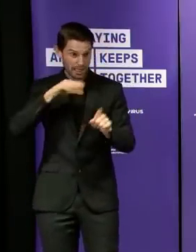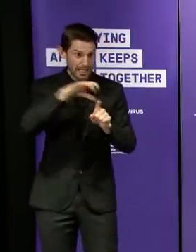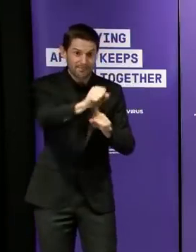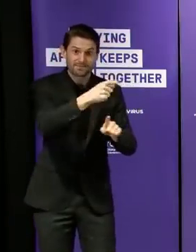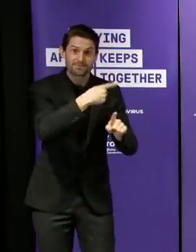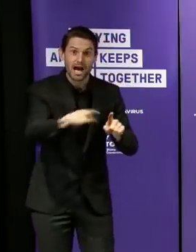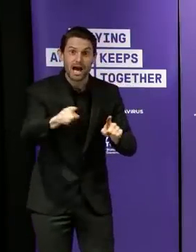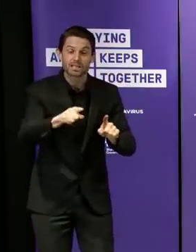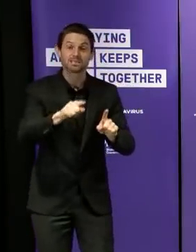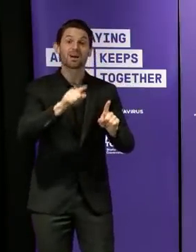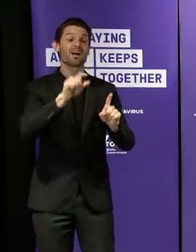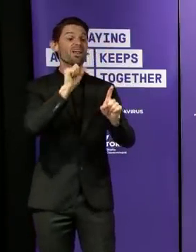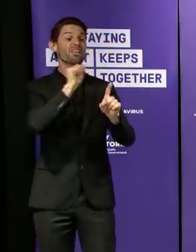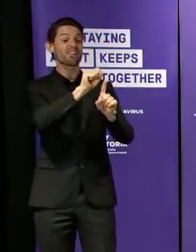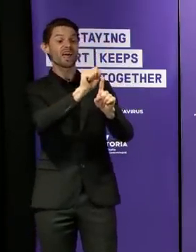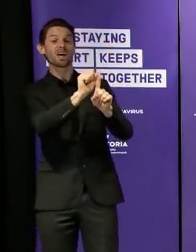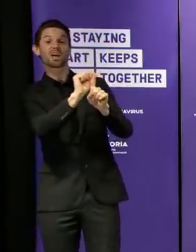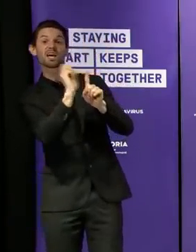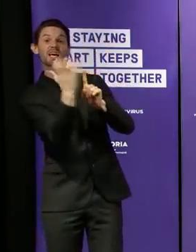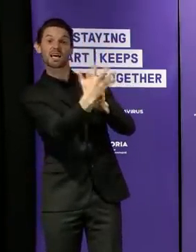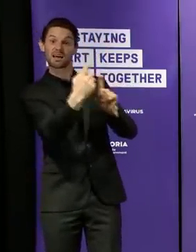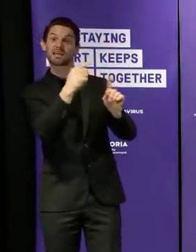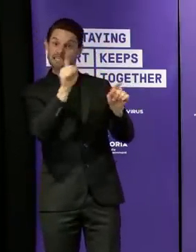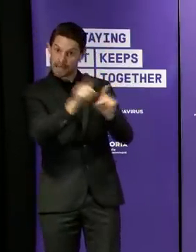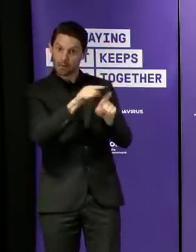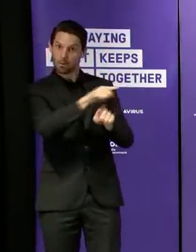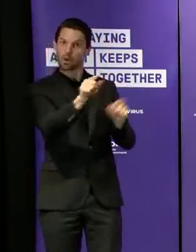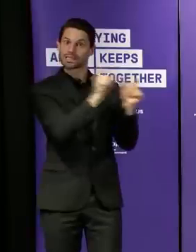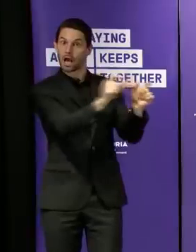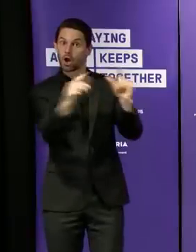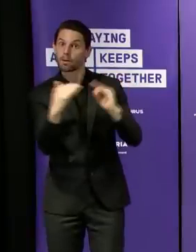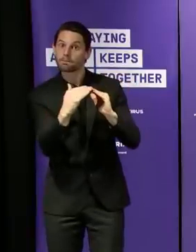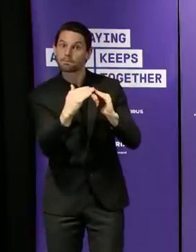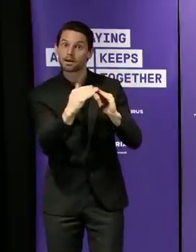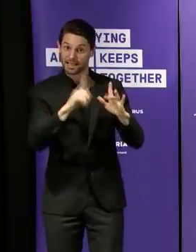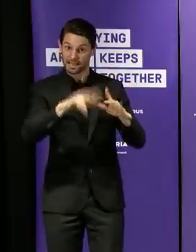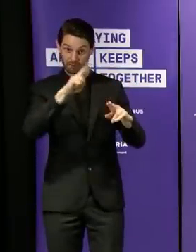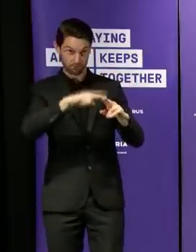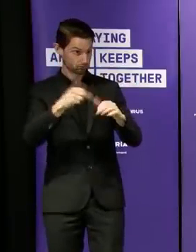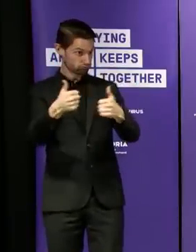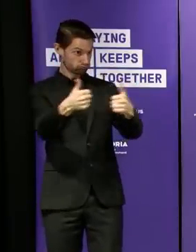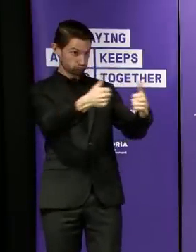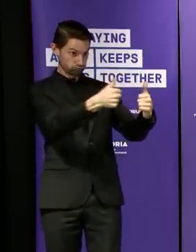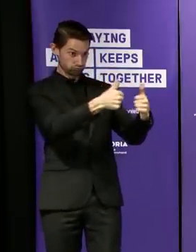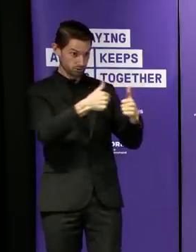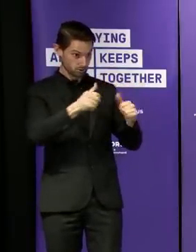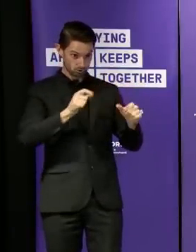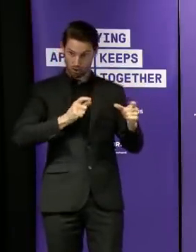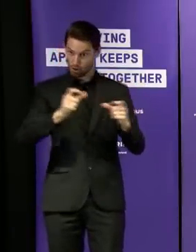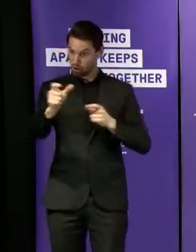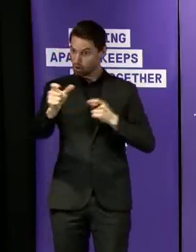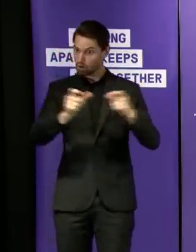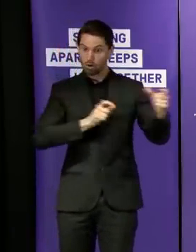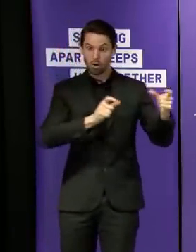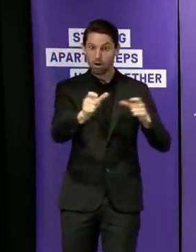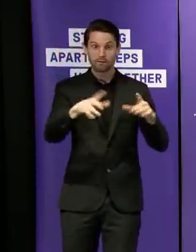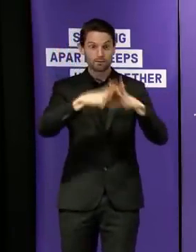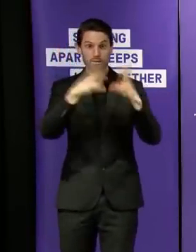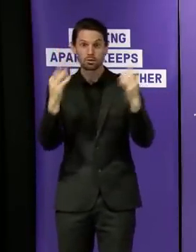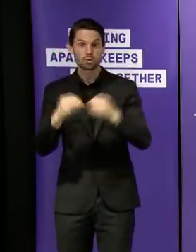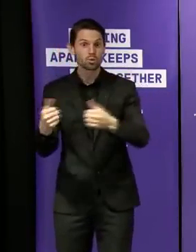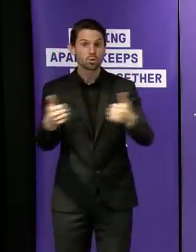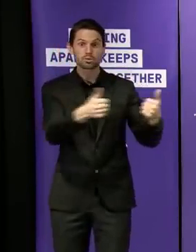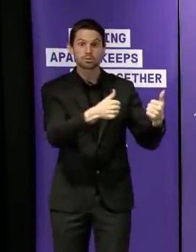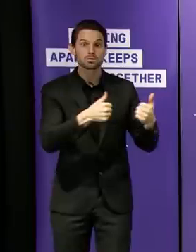how contained is it, that's where we now find ourselves. Because, for instance, if you talk about percentages,